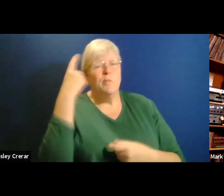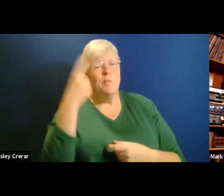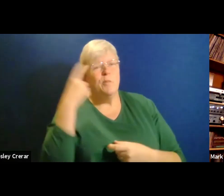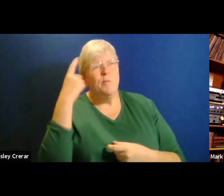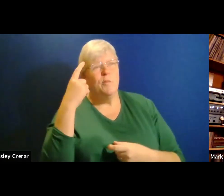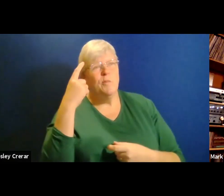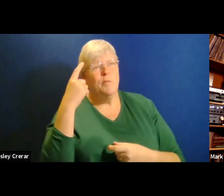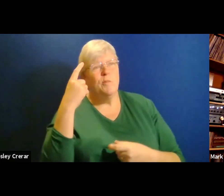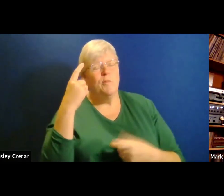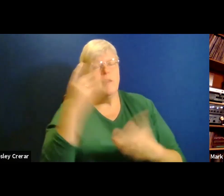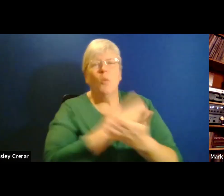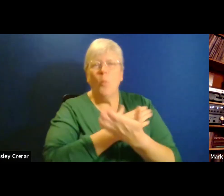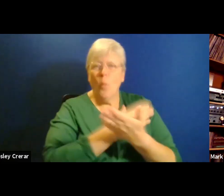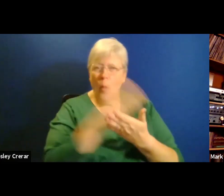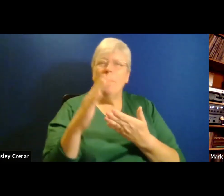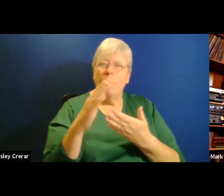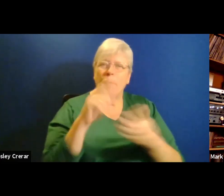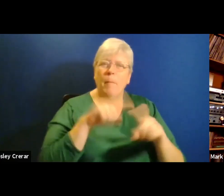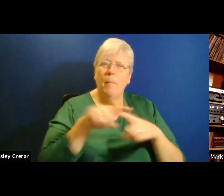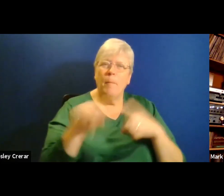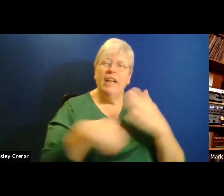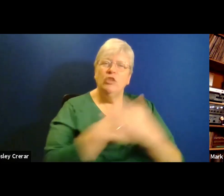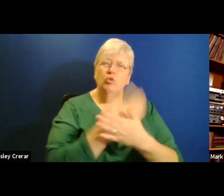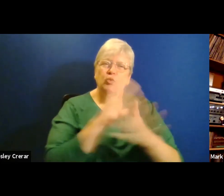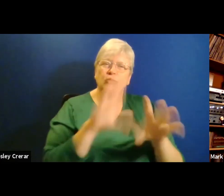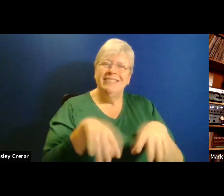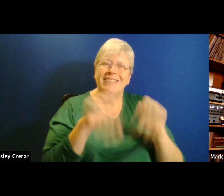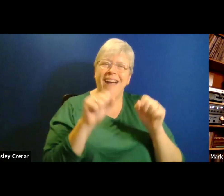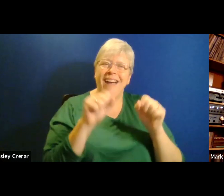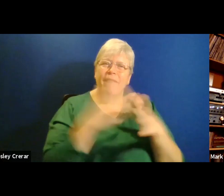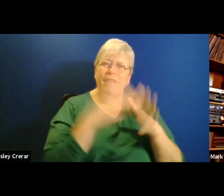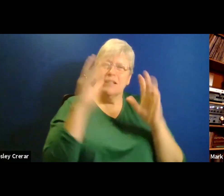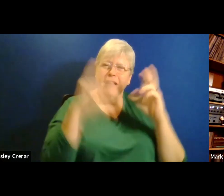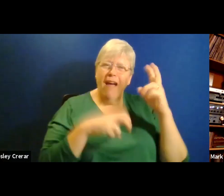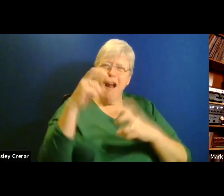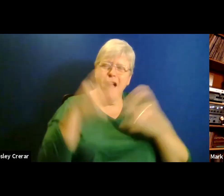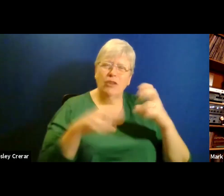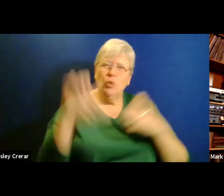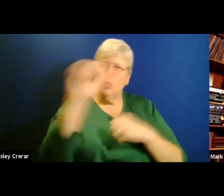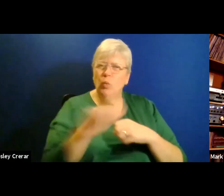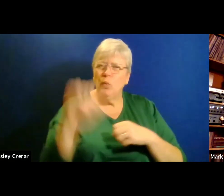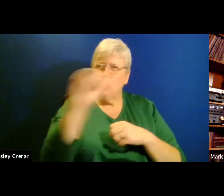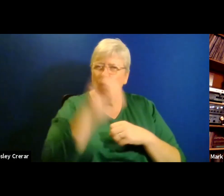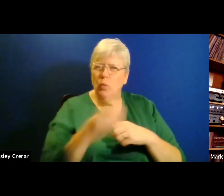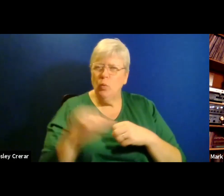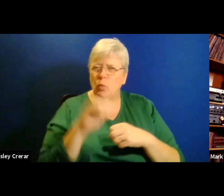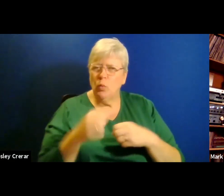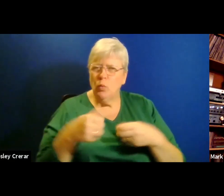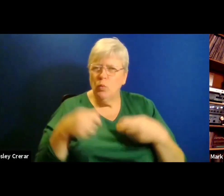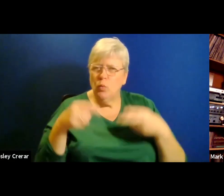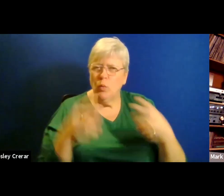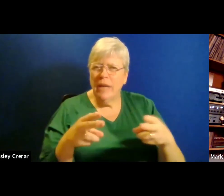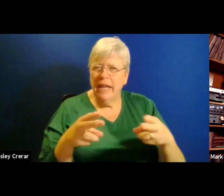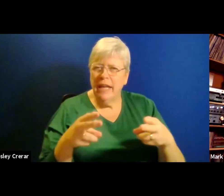wiped clean, we're primed to start. But first must argue out which tone will turn the smear of bilious